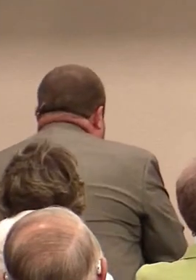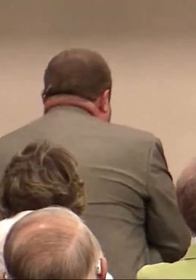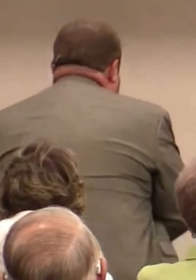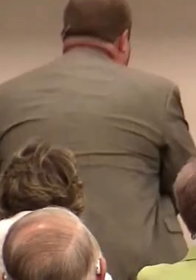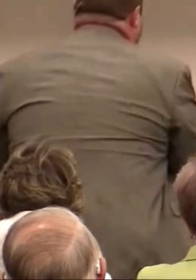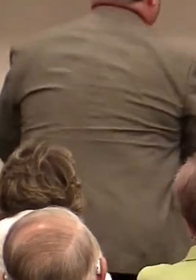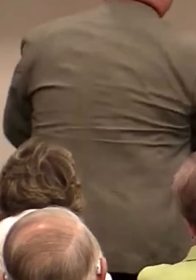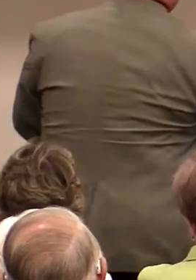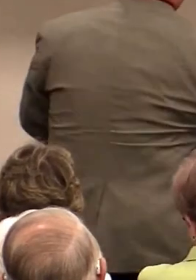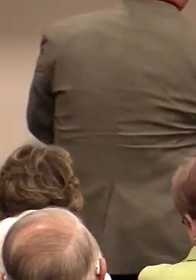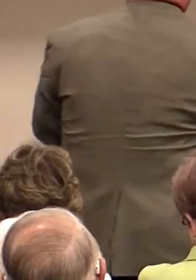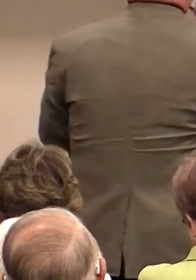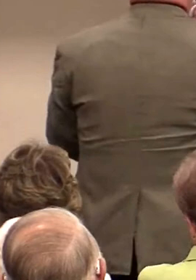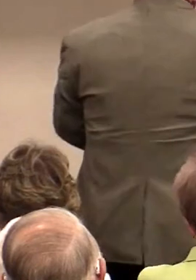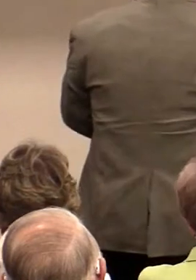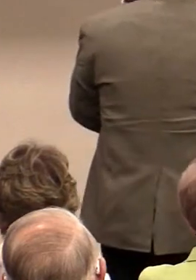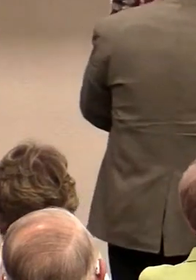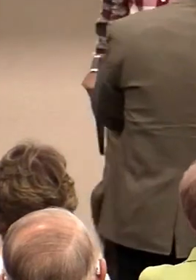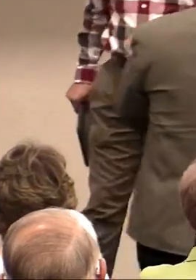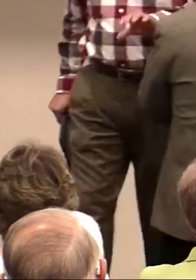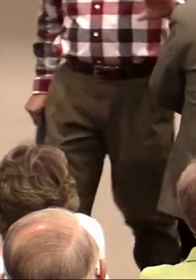word.